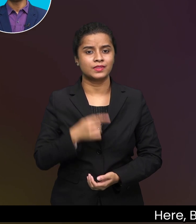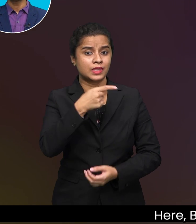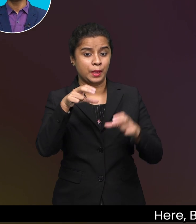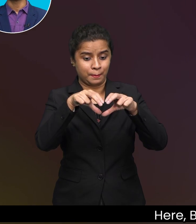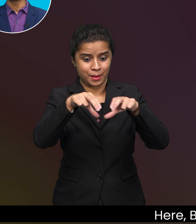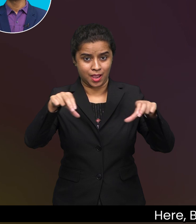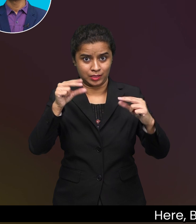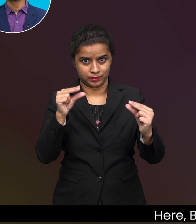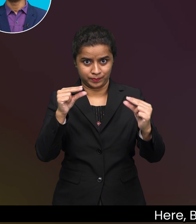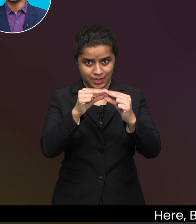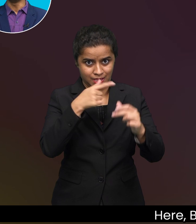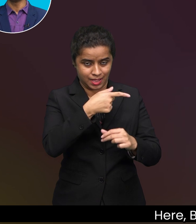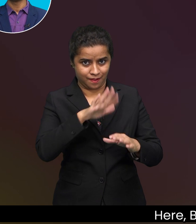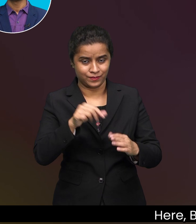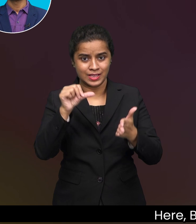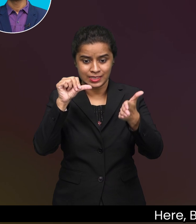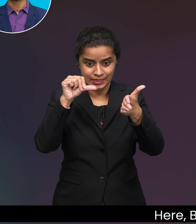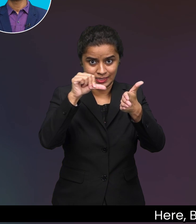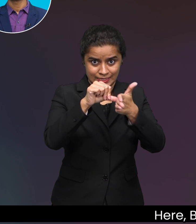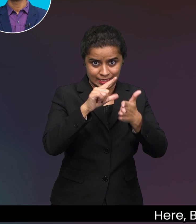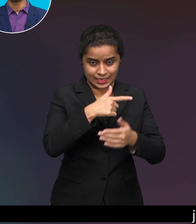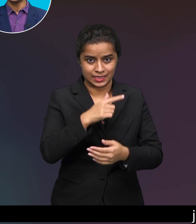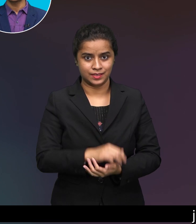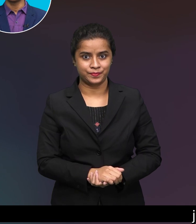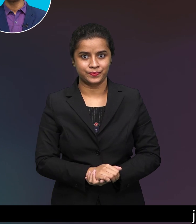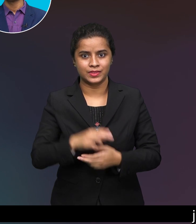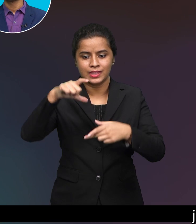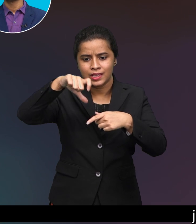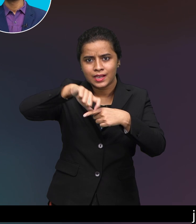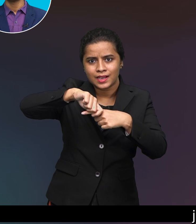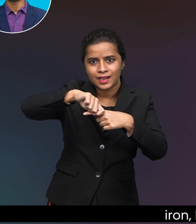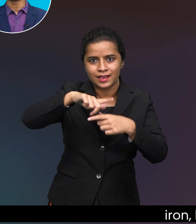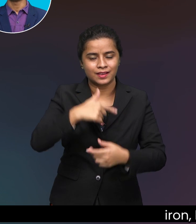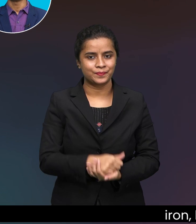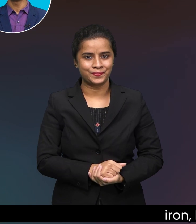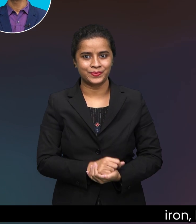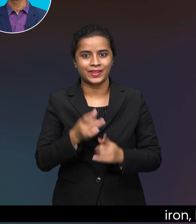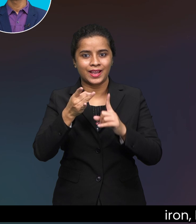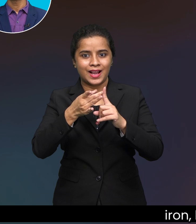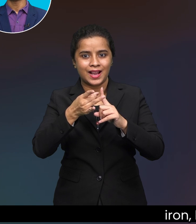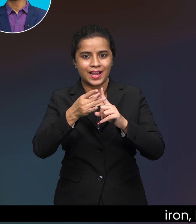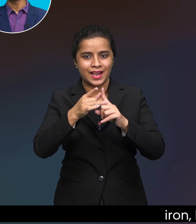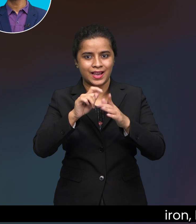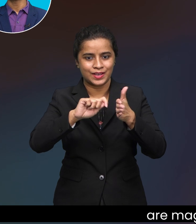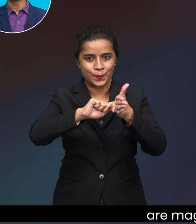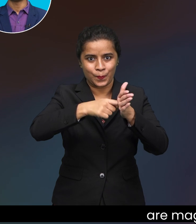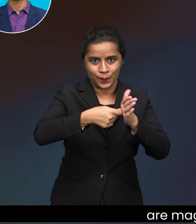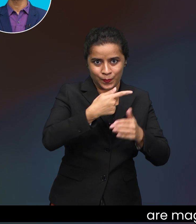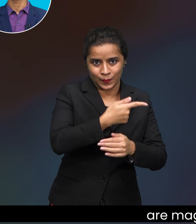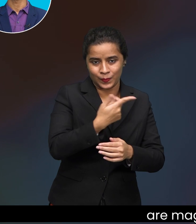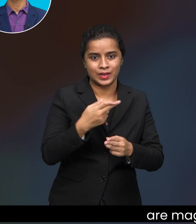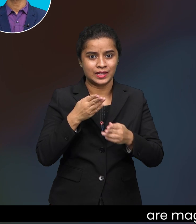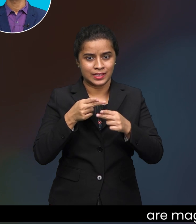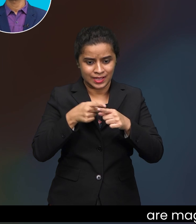Here, bar magnet, nail, jump clip, iron bolt, and knife are